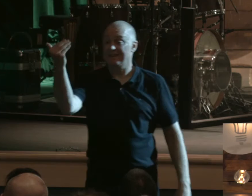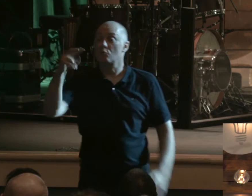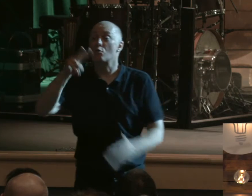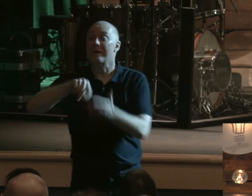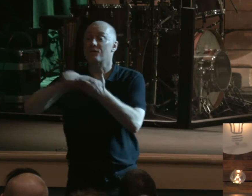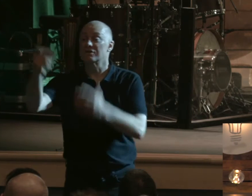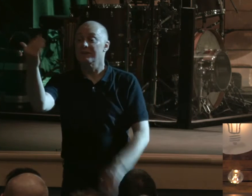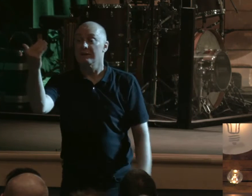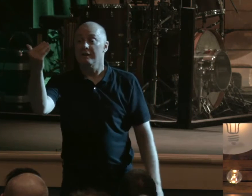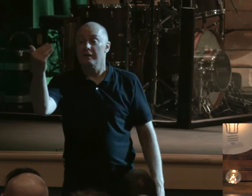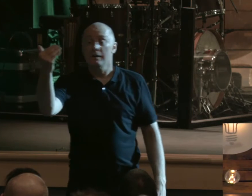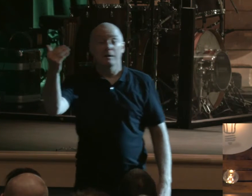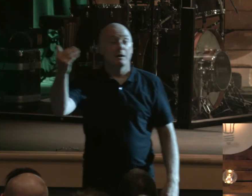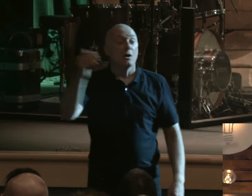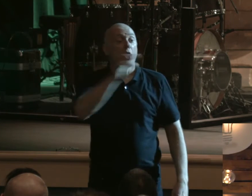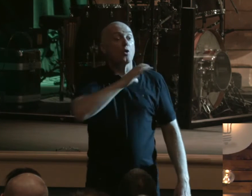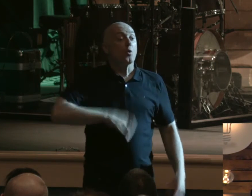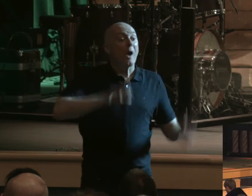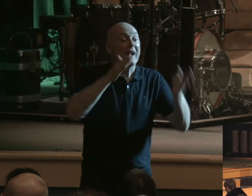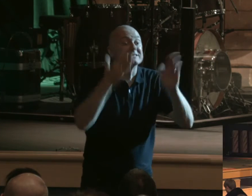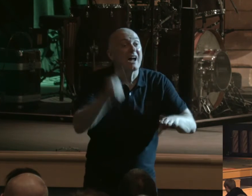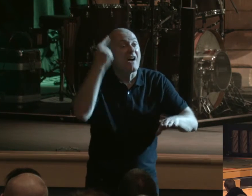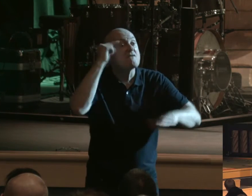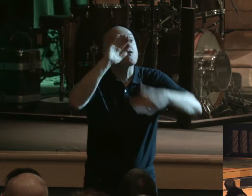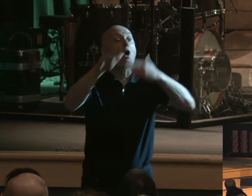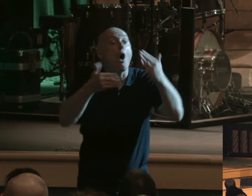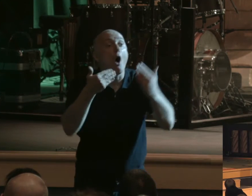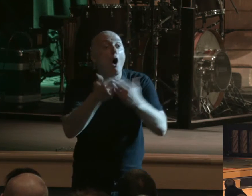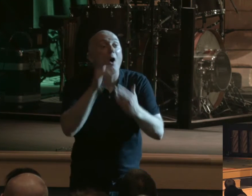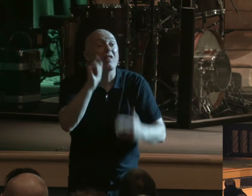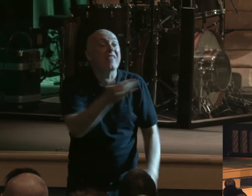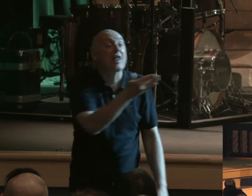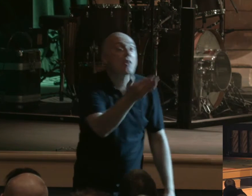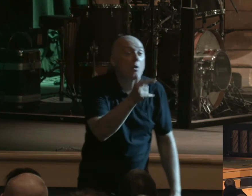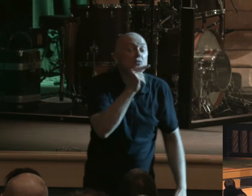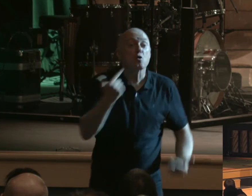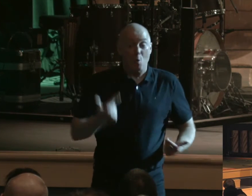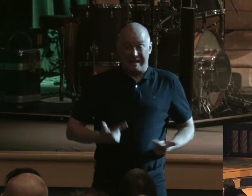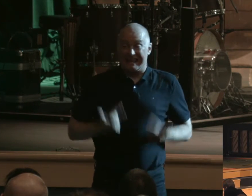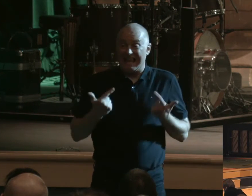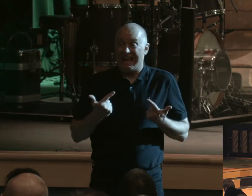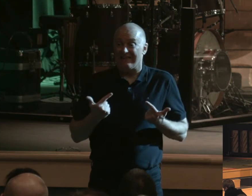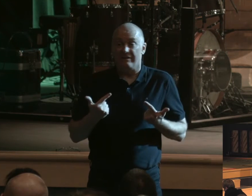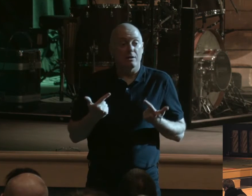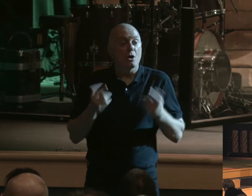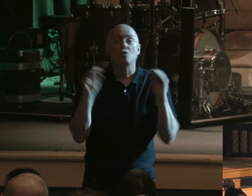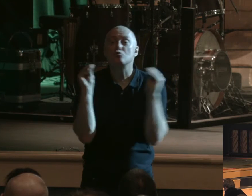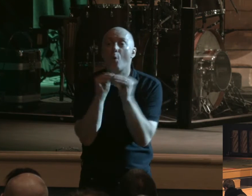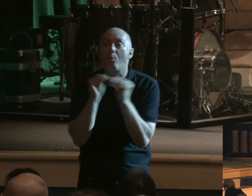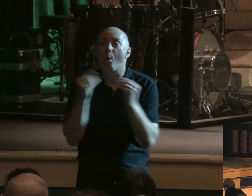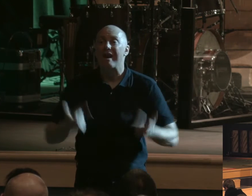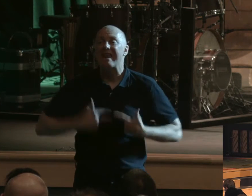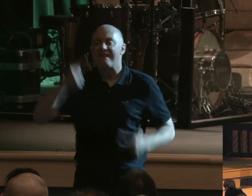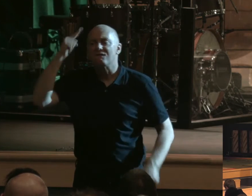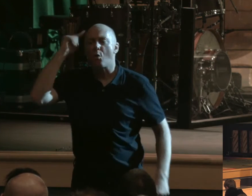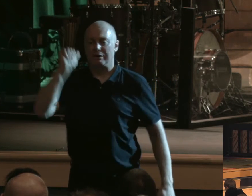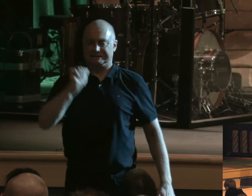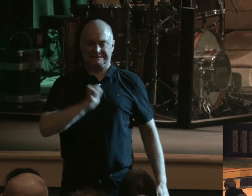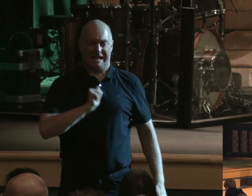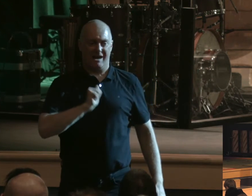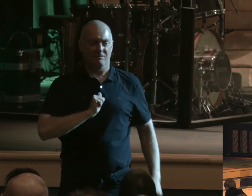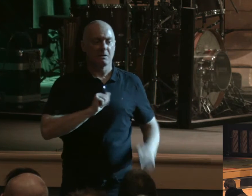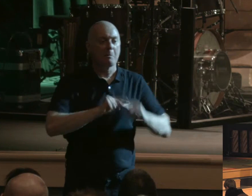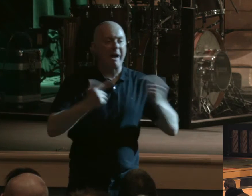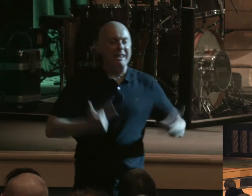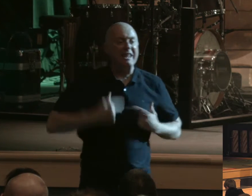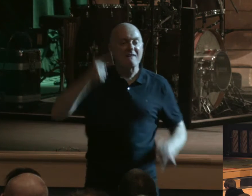is. And he died, Christ died for all, that those who live might no longer live for themselves,